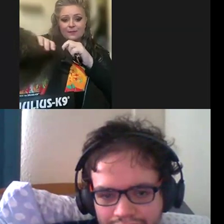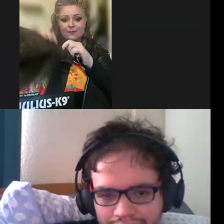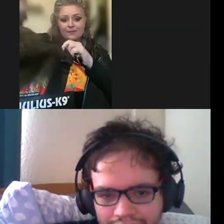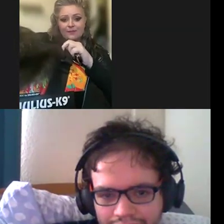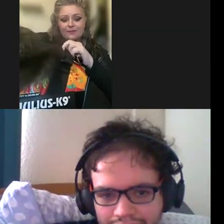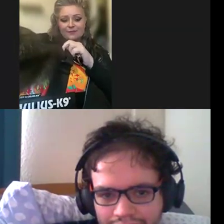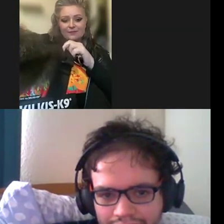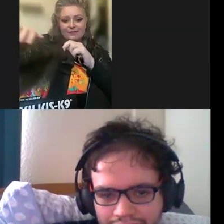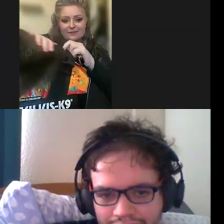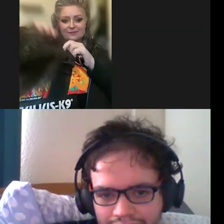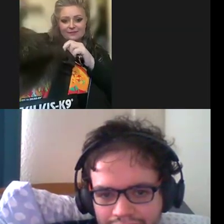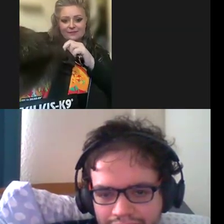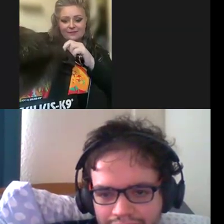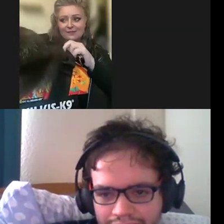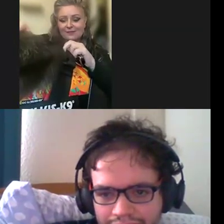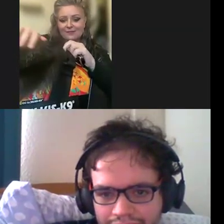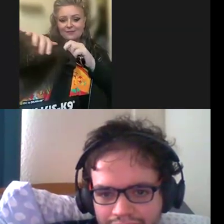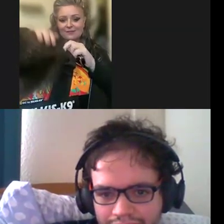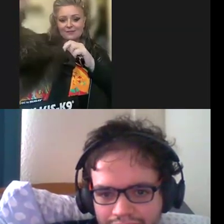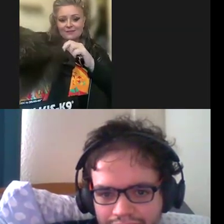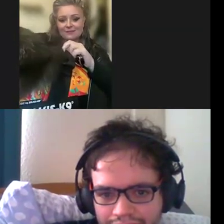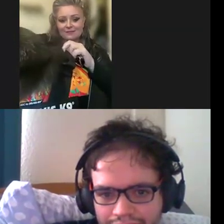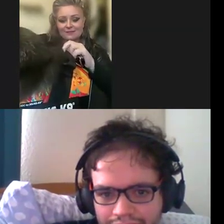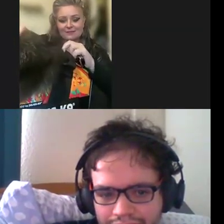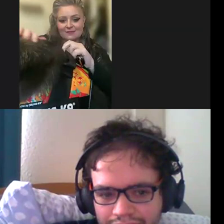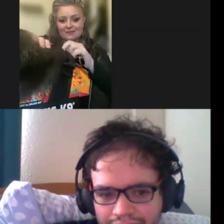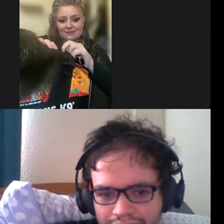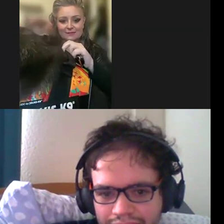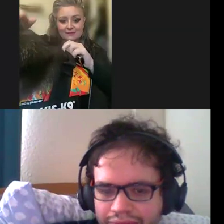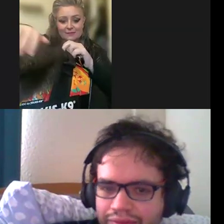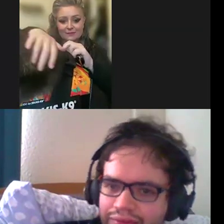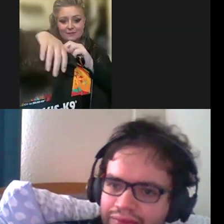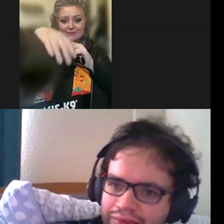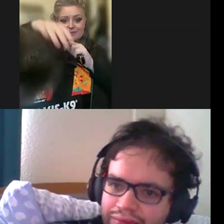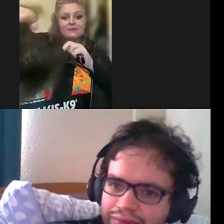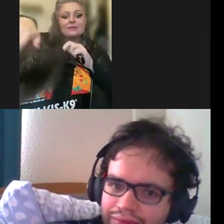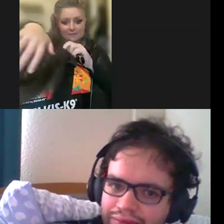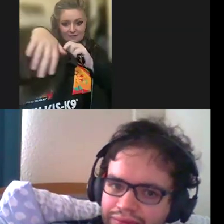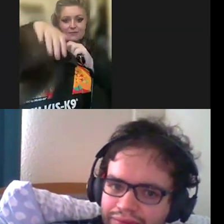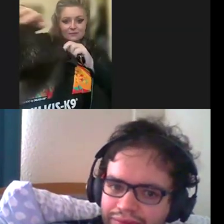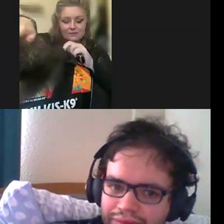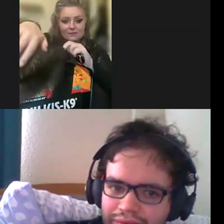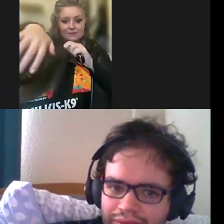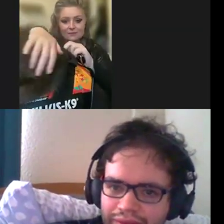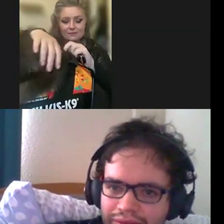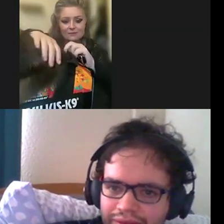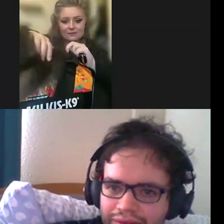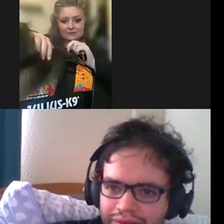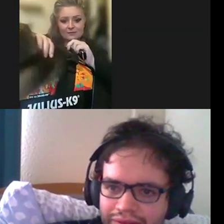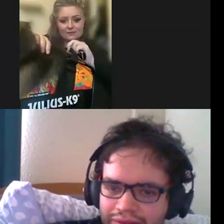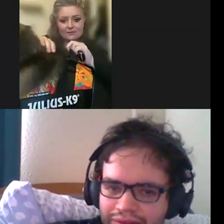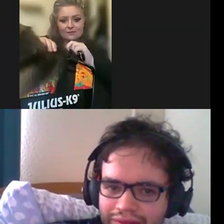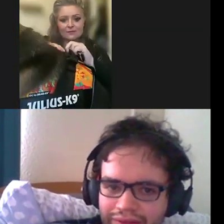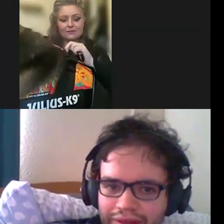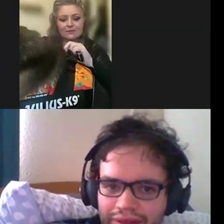GCSE medicine. My partner was upstairs watching the football, and then when I asked him to come down, I knocked over a glass of water, and it